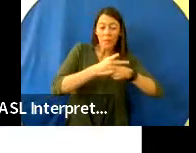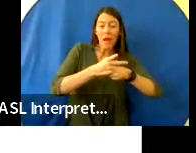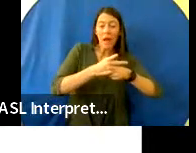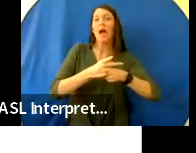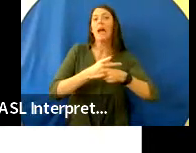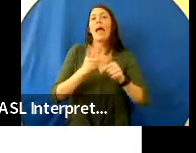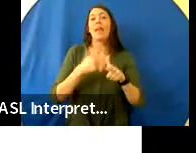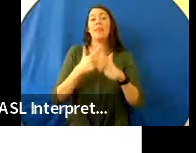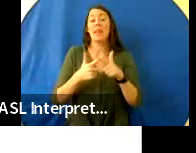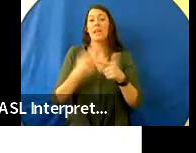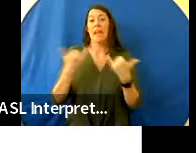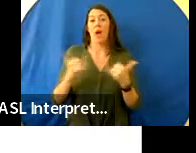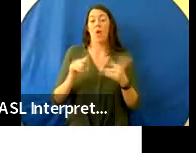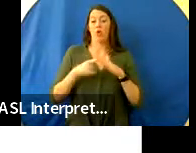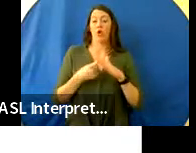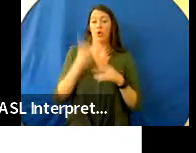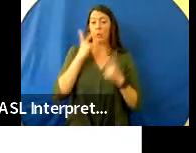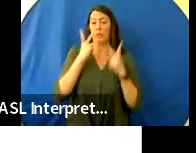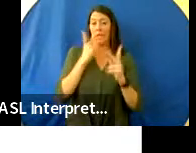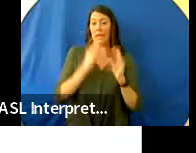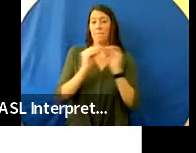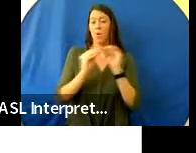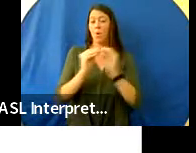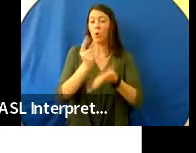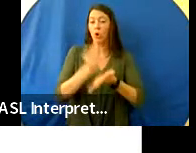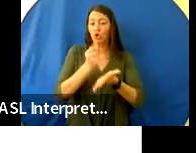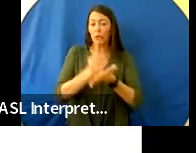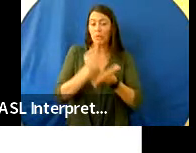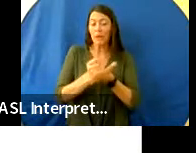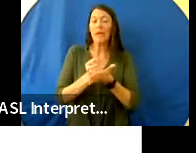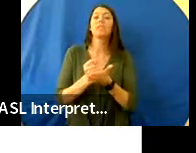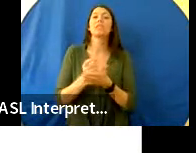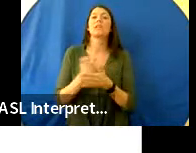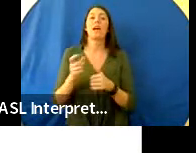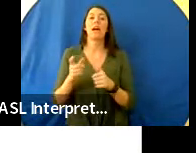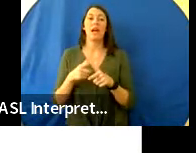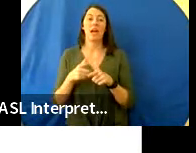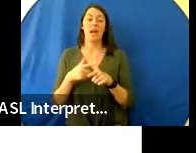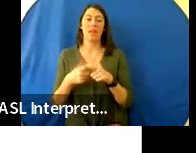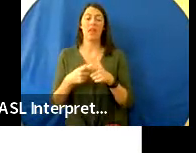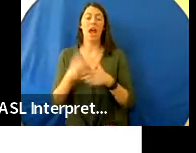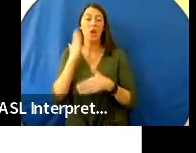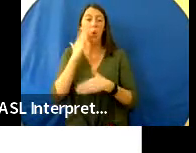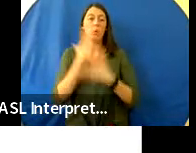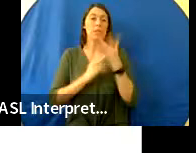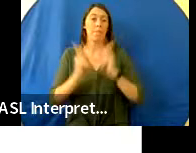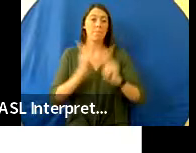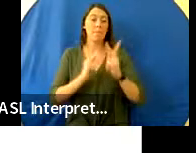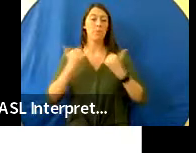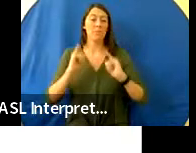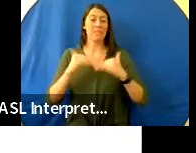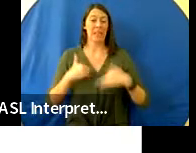but as we still contend with the historical barriers to access to healthcare for some communities.